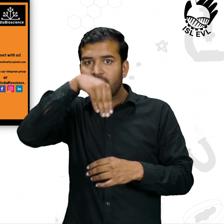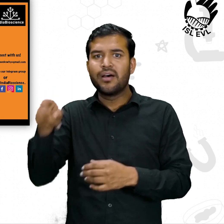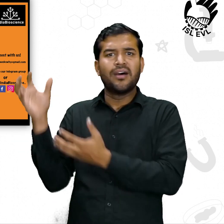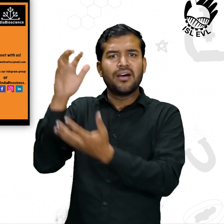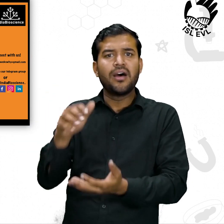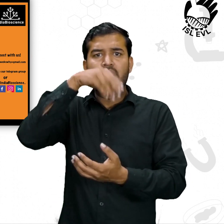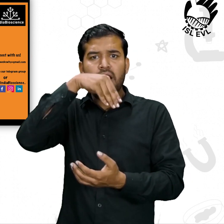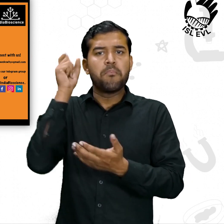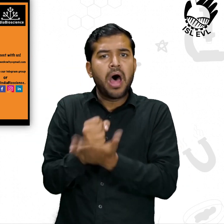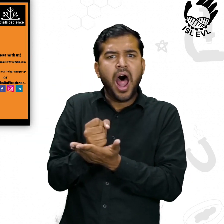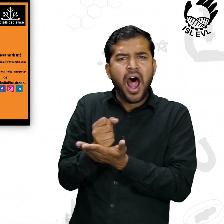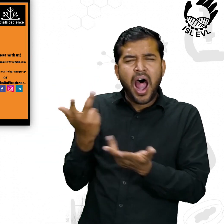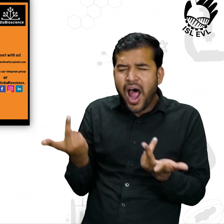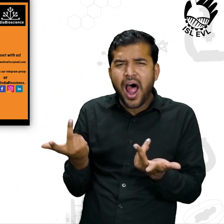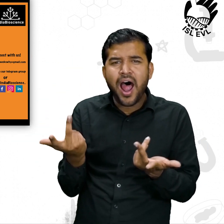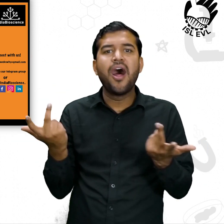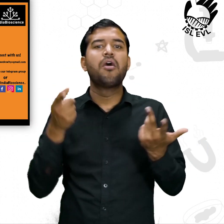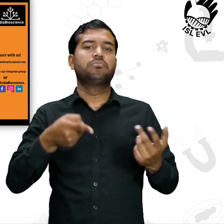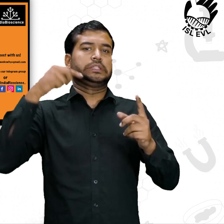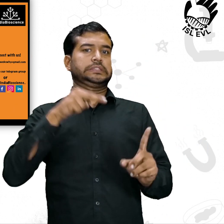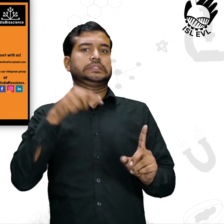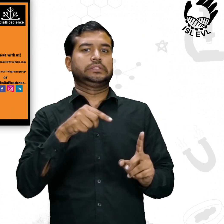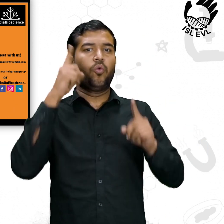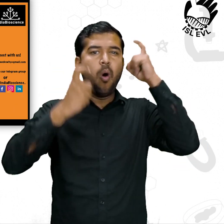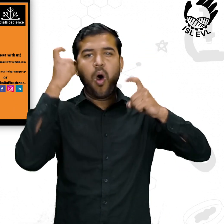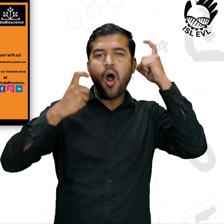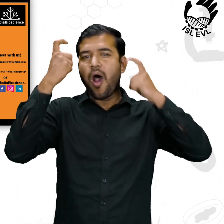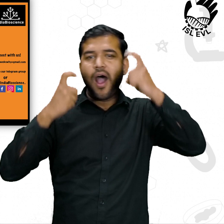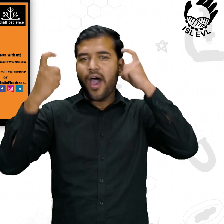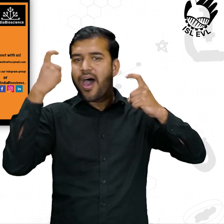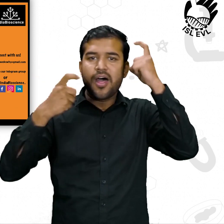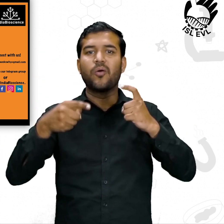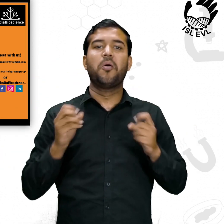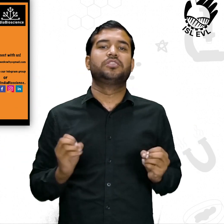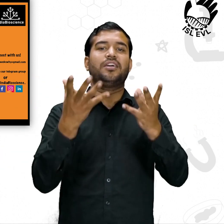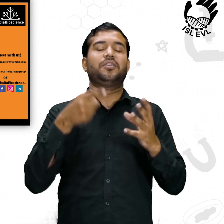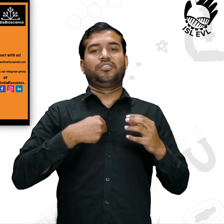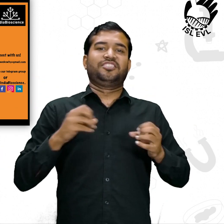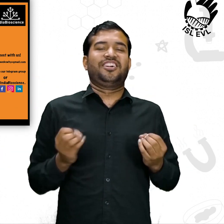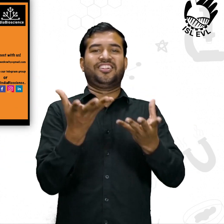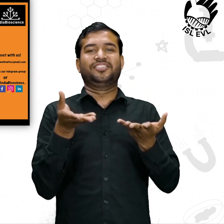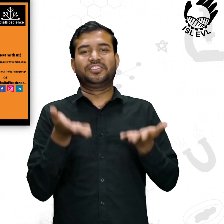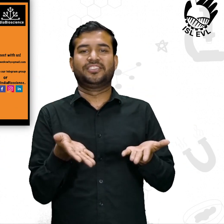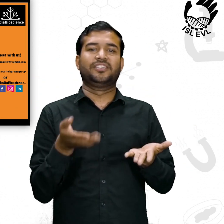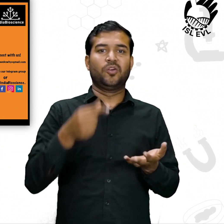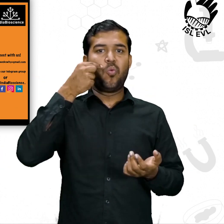struck me since then. Like how, why do you find it so obvious that humans are giving birth to humans only and dogs are giving birth to